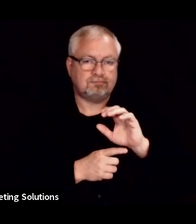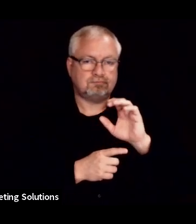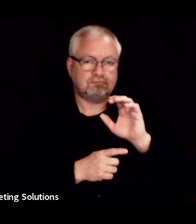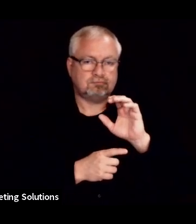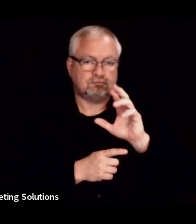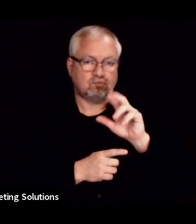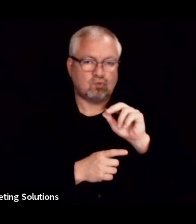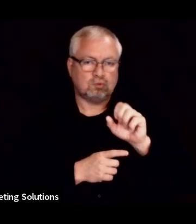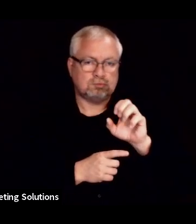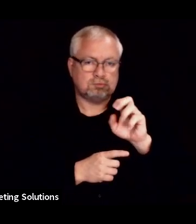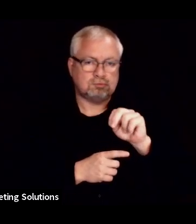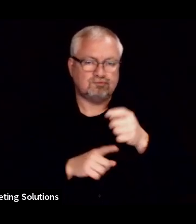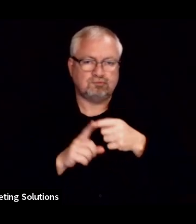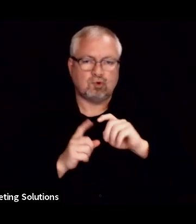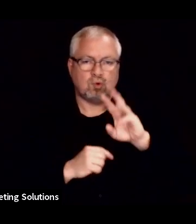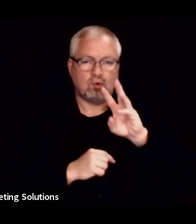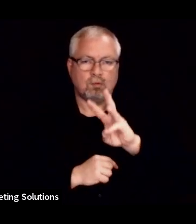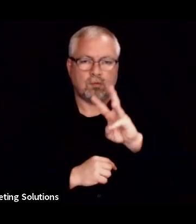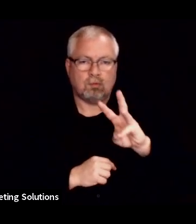Hi.